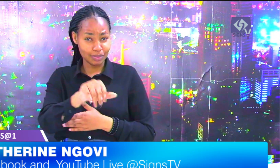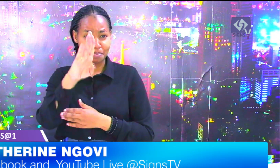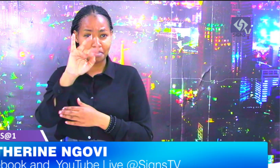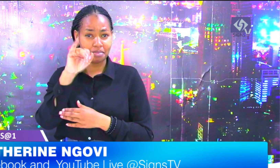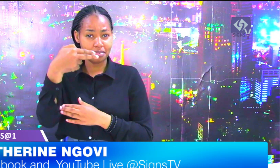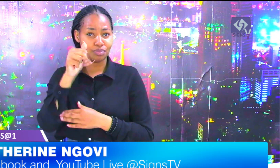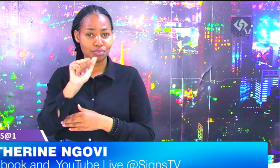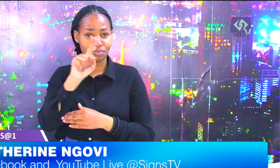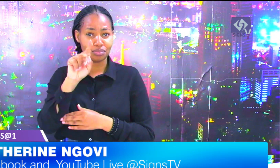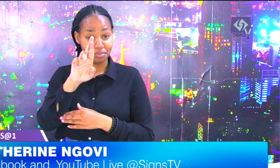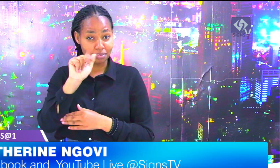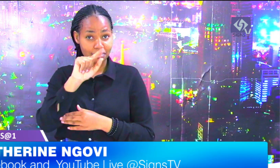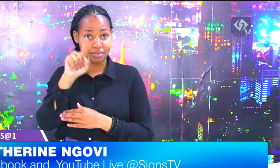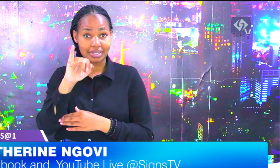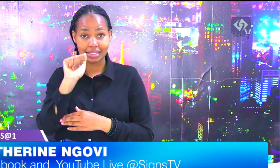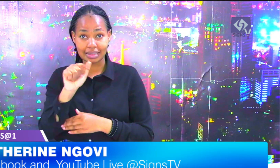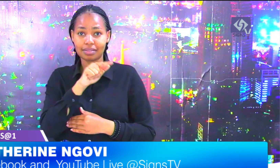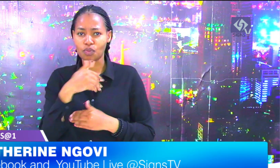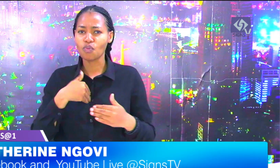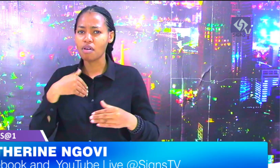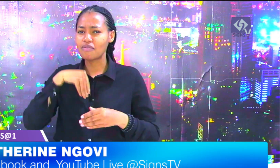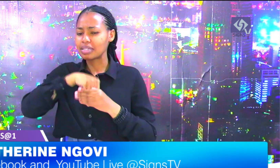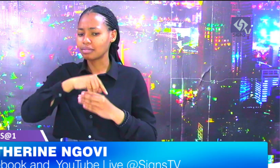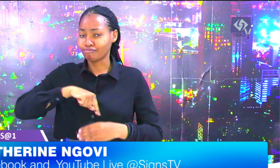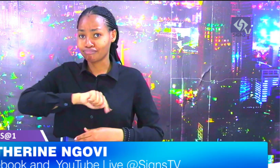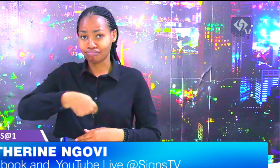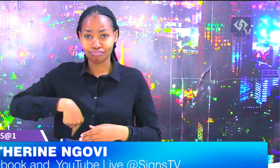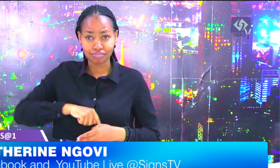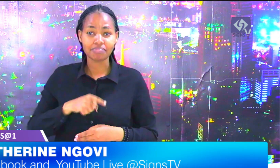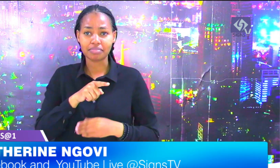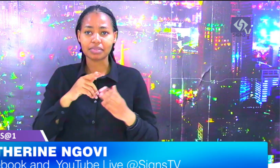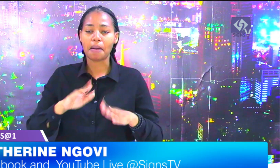Of neglected tropical diseases is a diverse group of